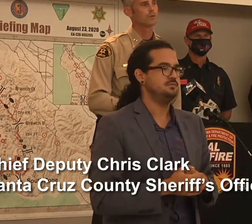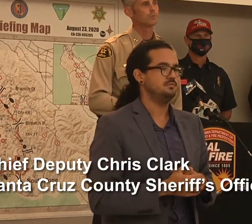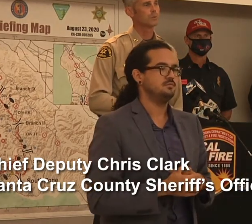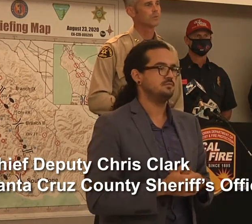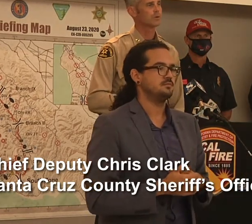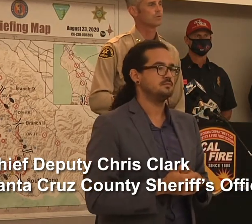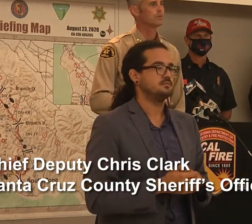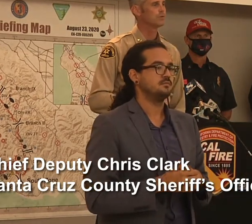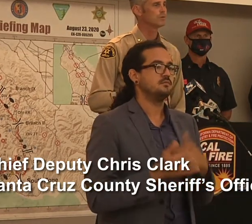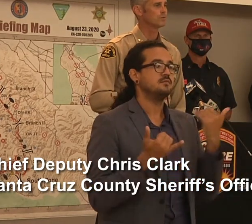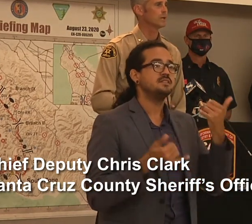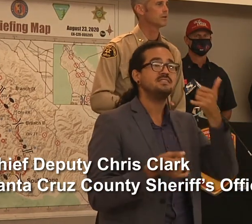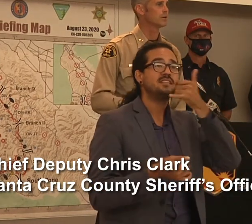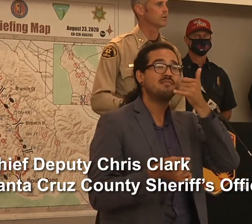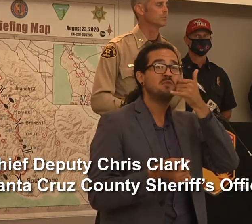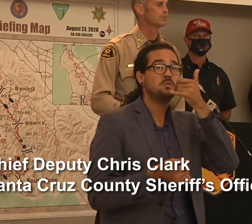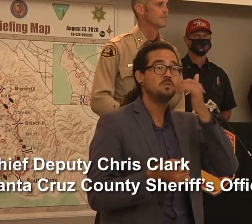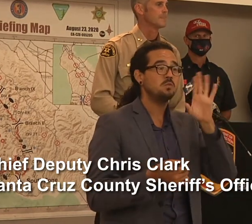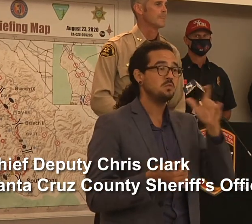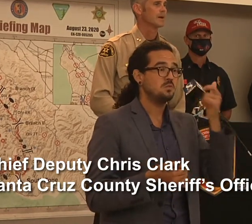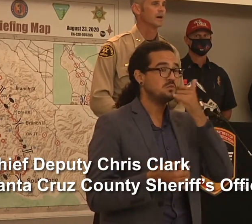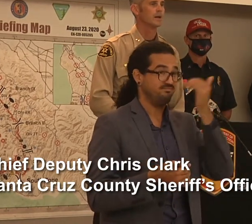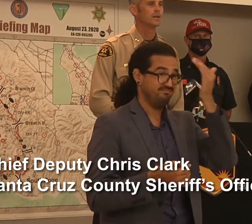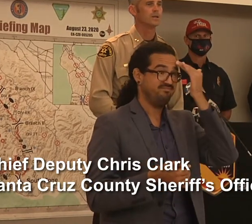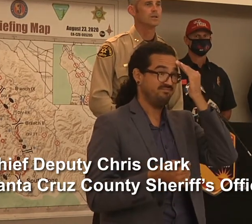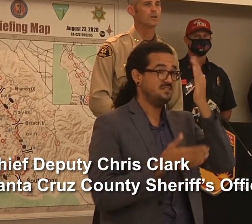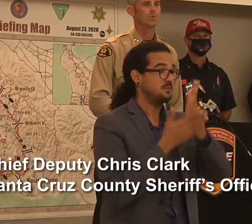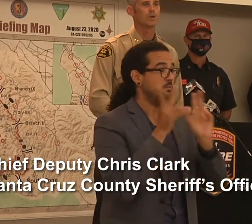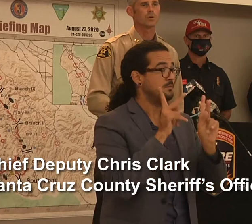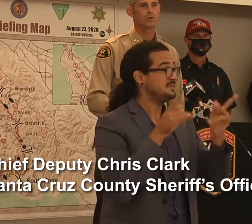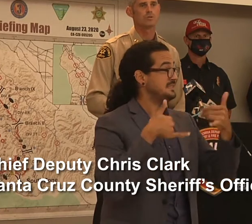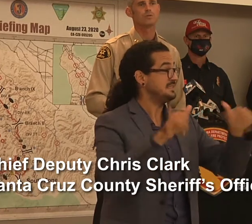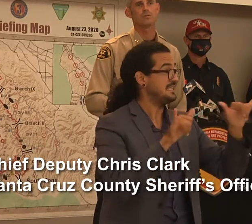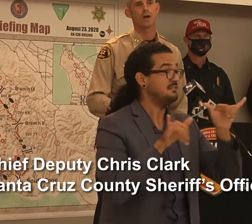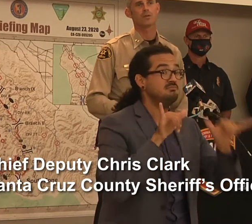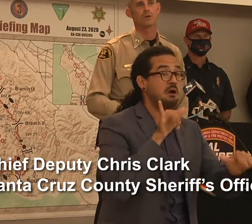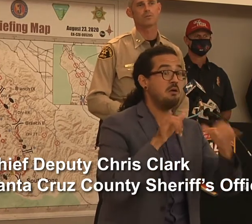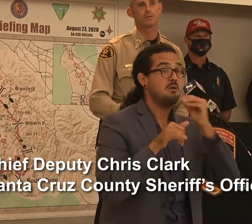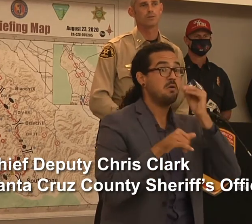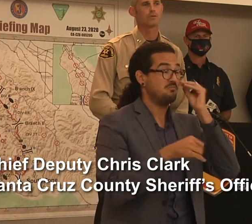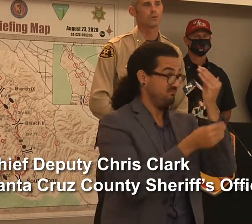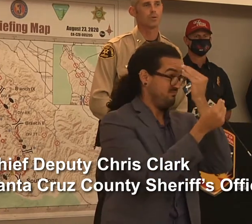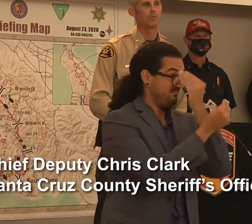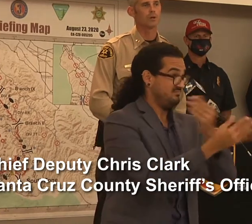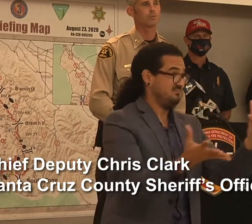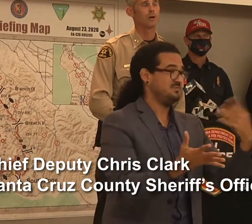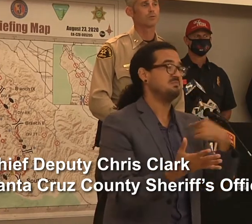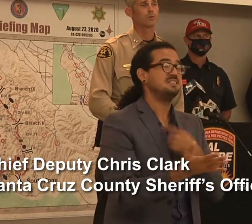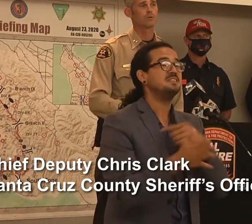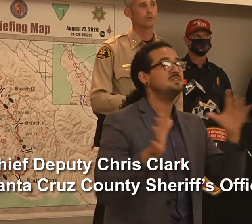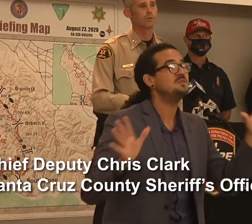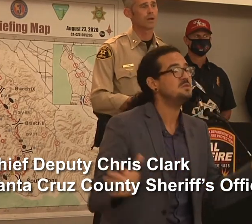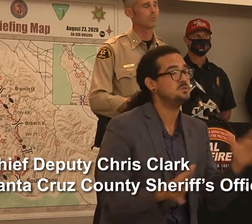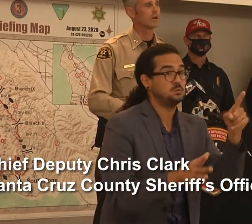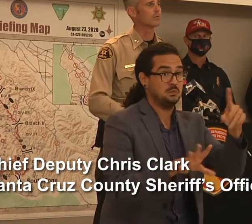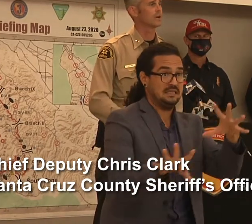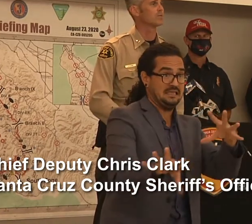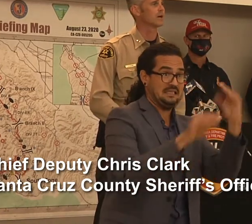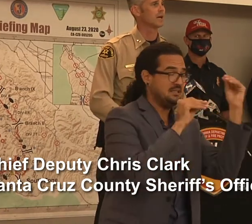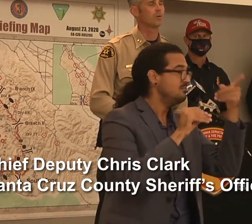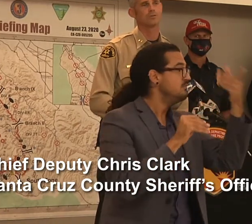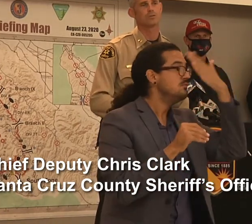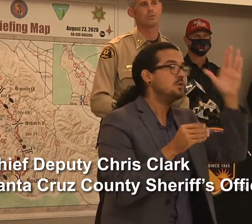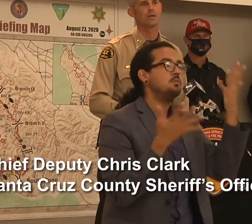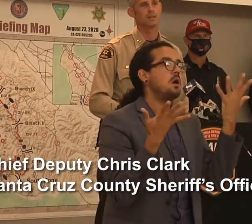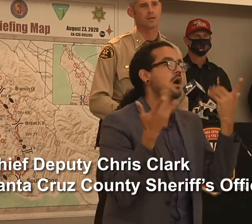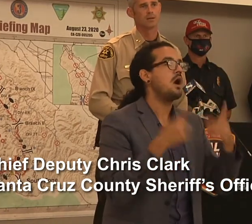In terms of cell phones, for those people that are choosing to remain in their homes, we encourage you to evacuate. You just don't know what the weather's going to do. Granted, we got rain